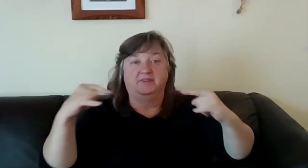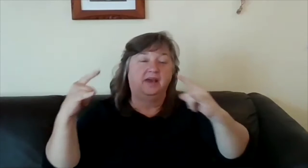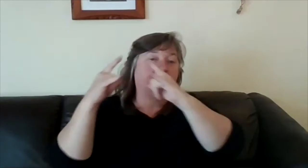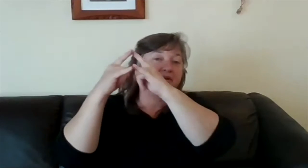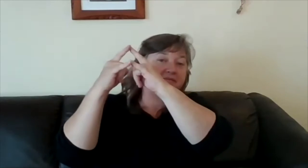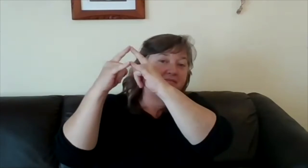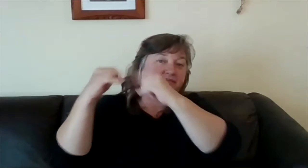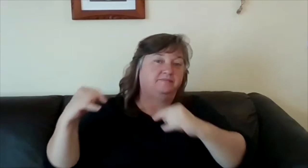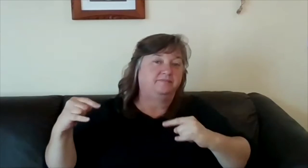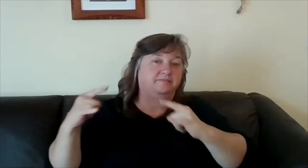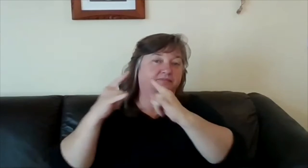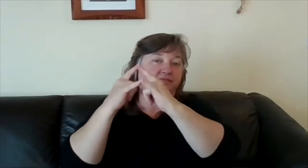Camp.